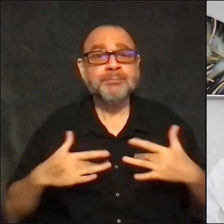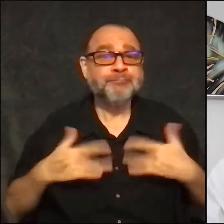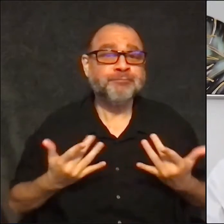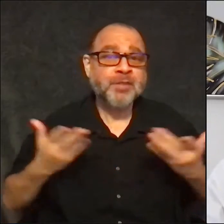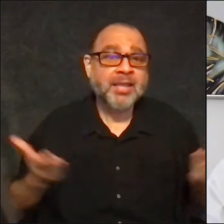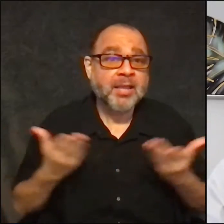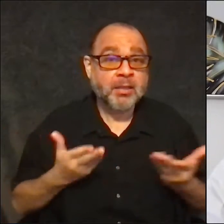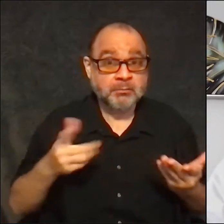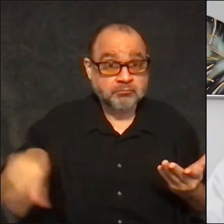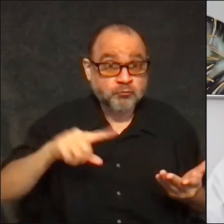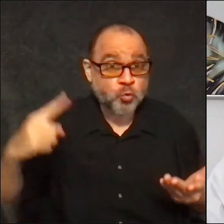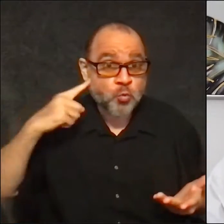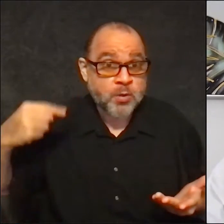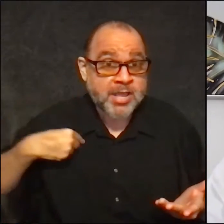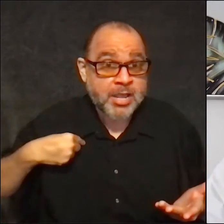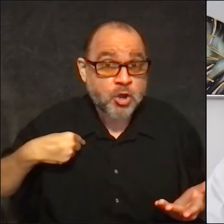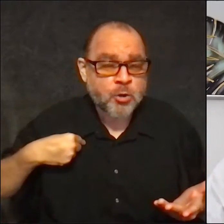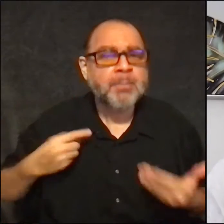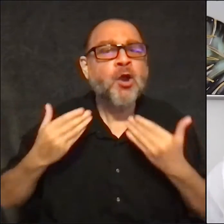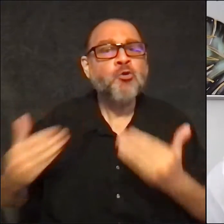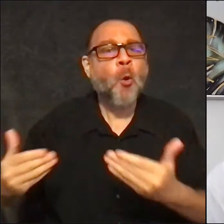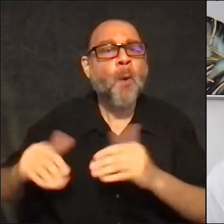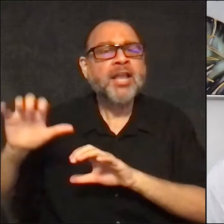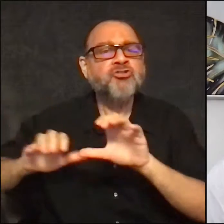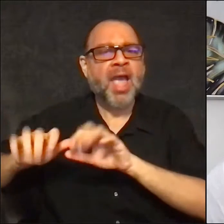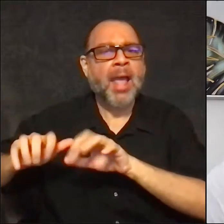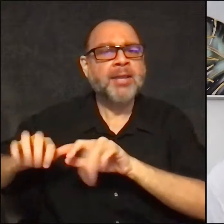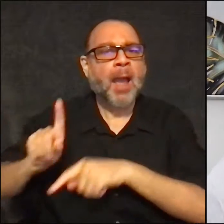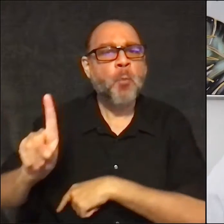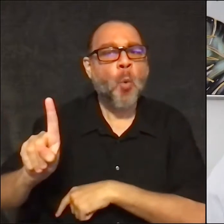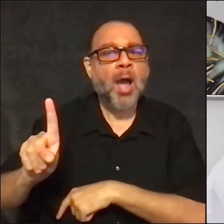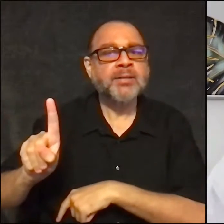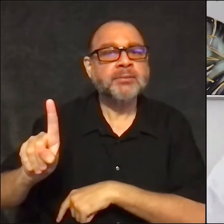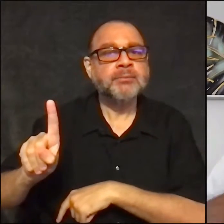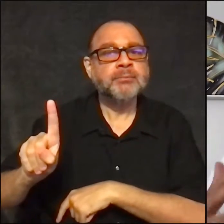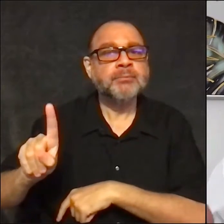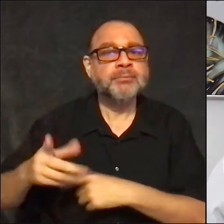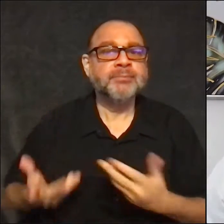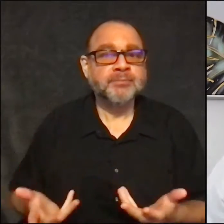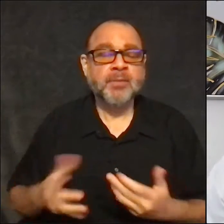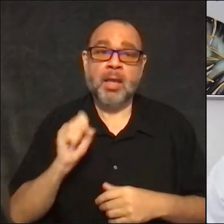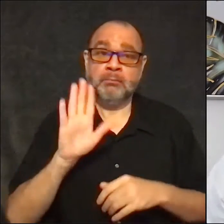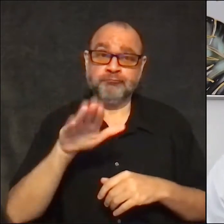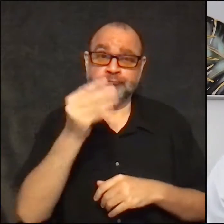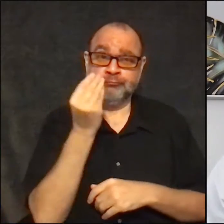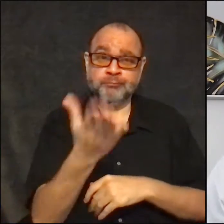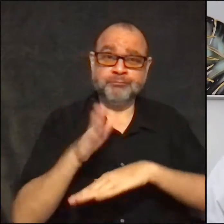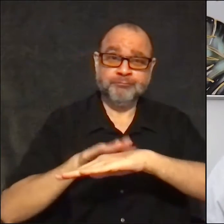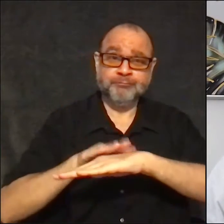Folks, if you can hear me, go ahead, drop a 1 in the chat box. If you can hear me, this is going to be a chat box active,